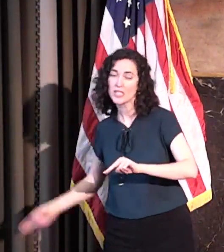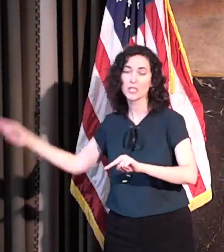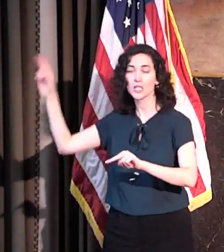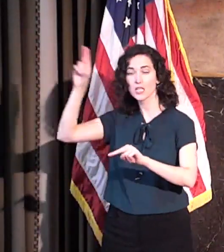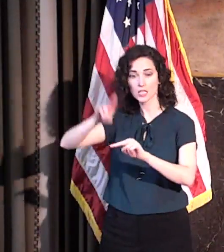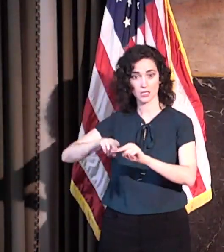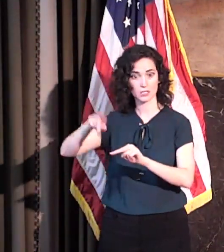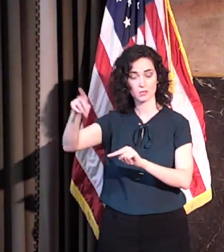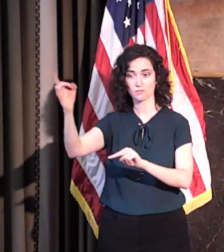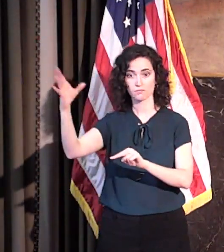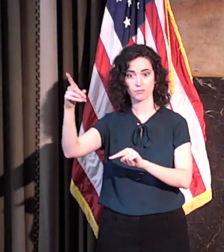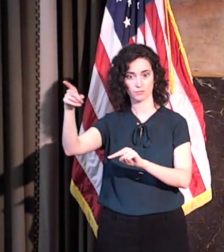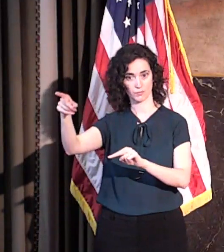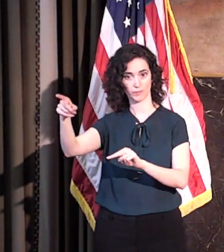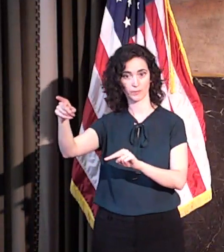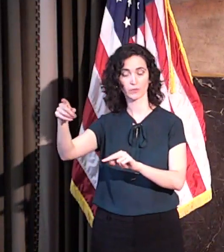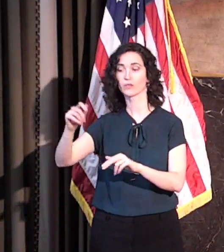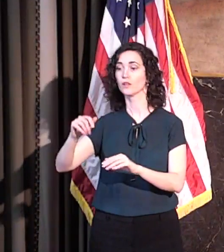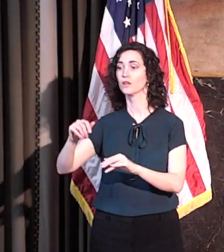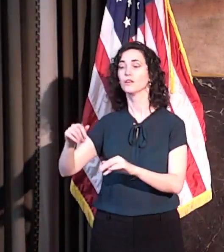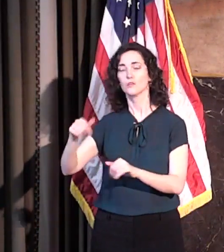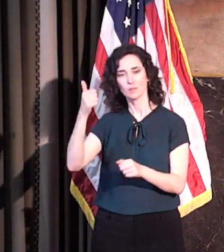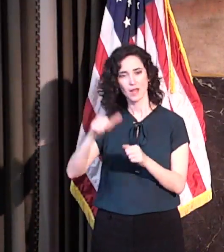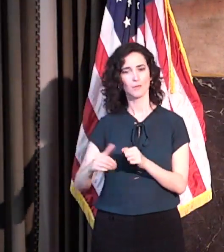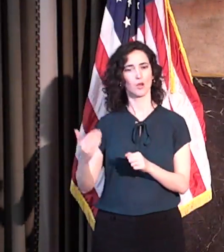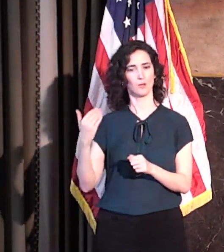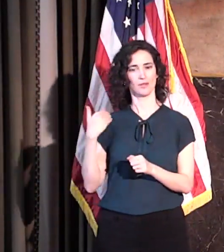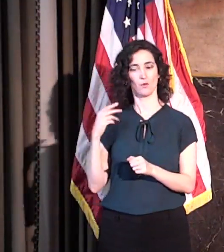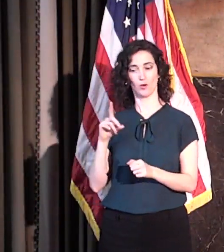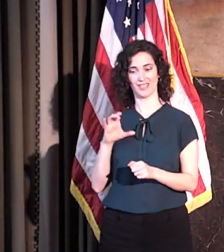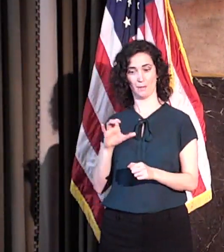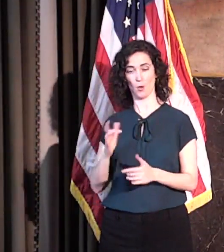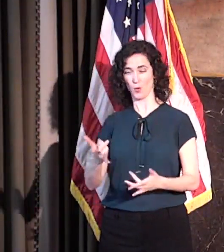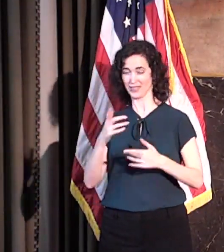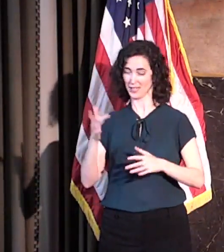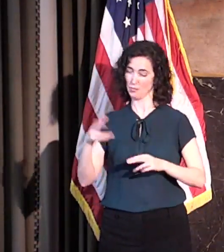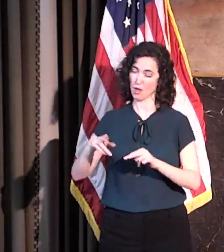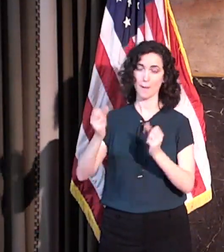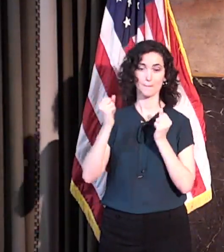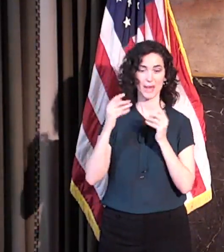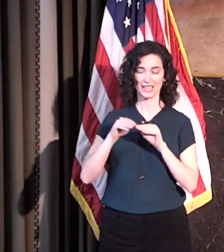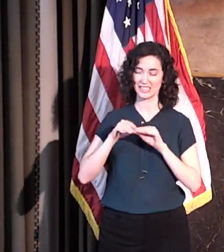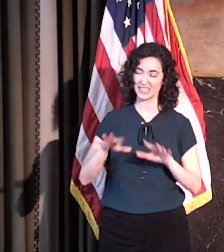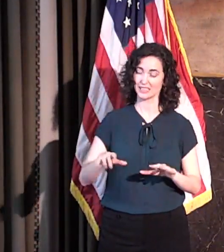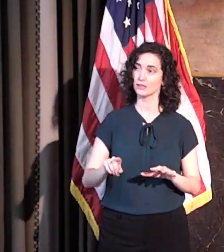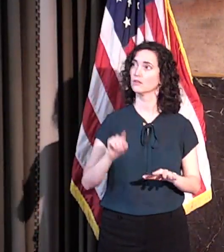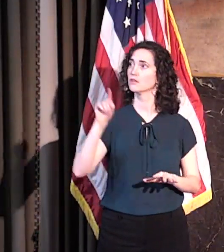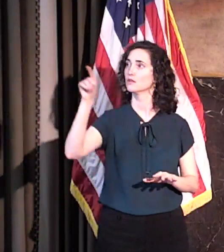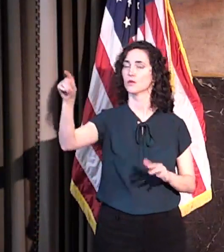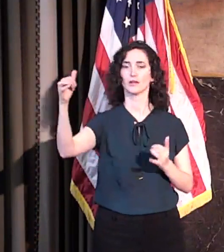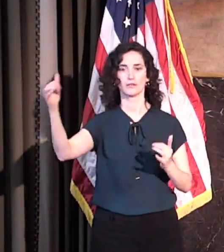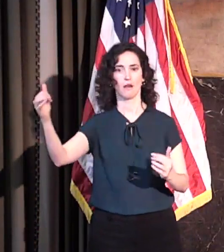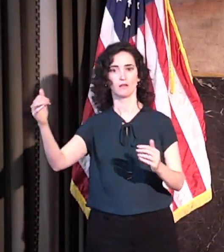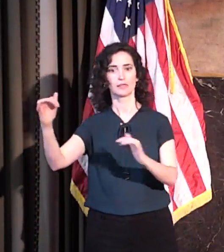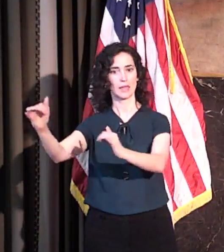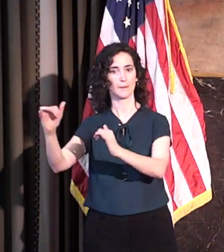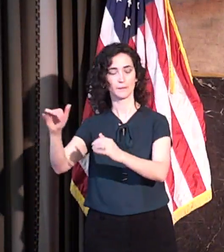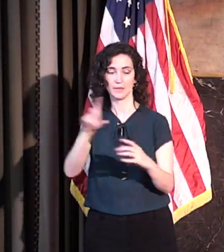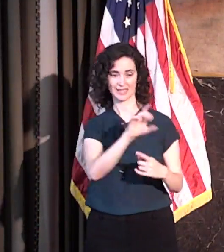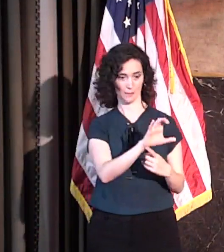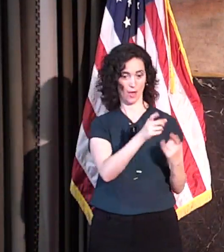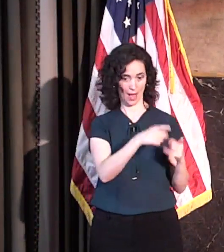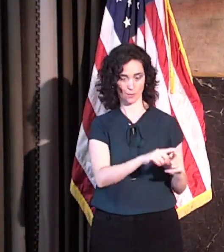about having as many cases day on day as they did in their December surge, which is concerning. And we're now hearing stories out of Michigan that hospitals are